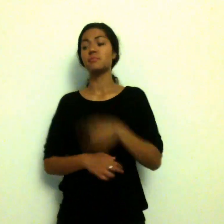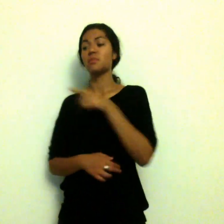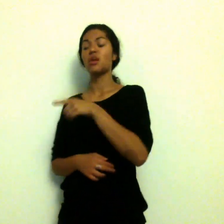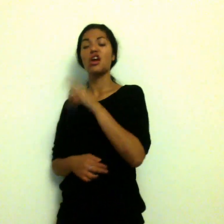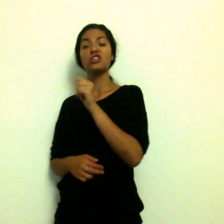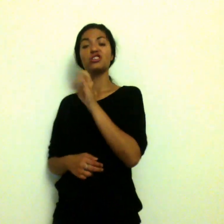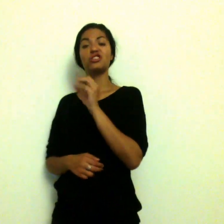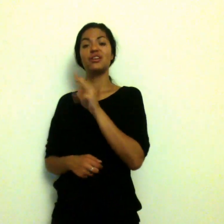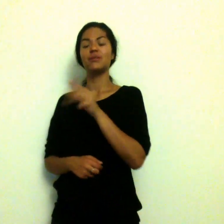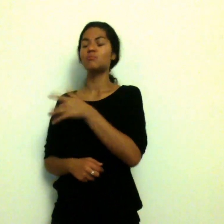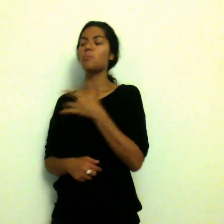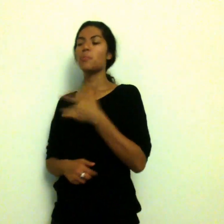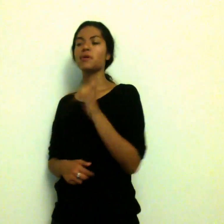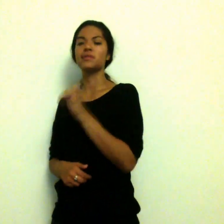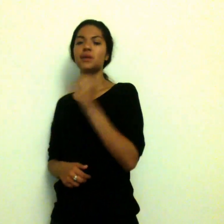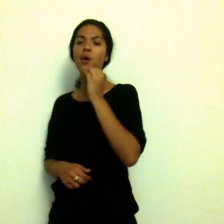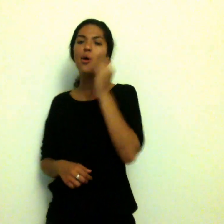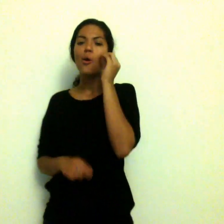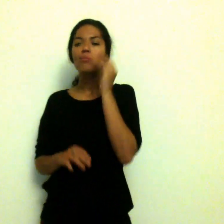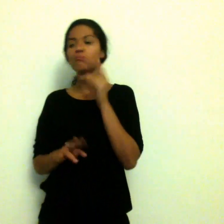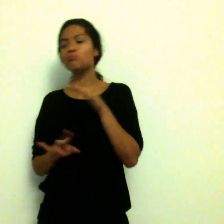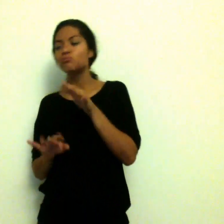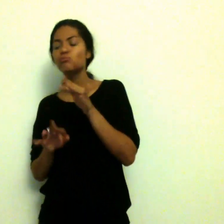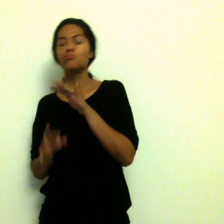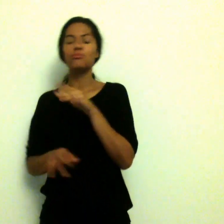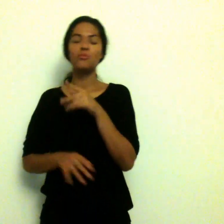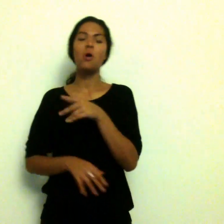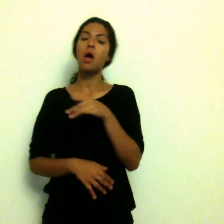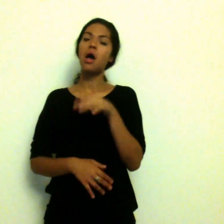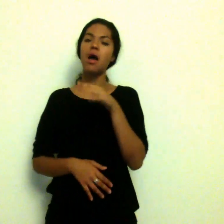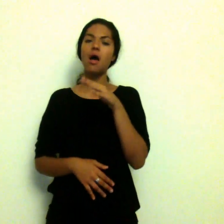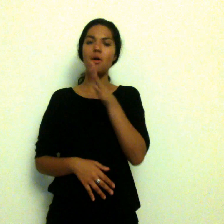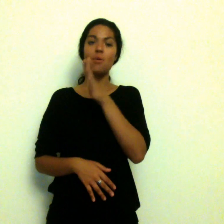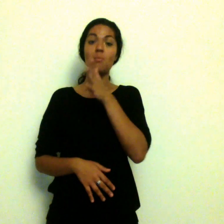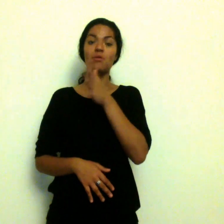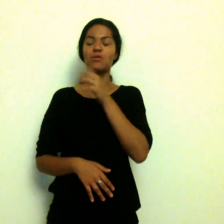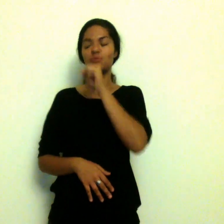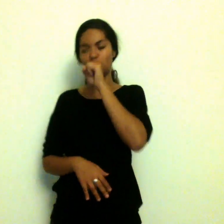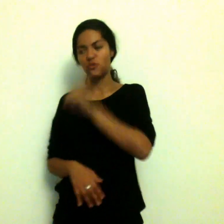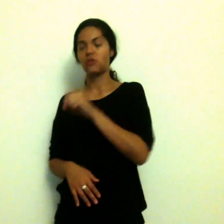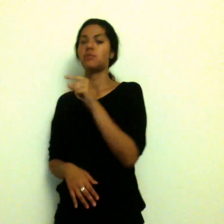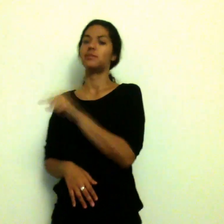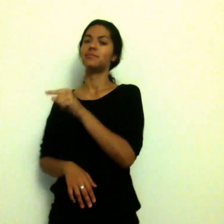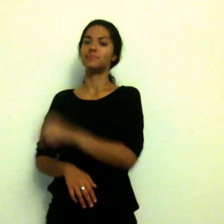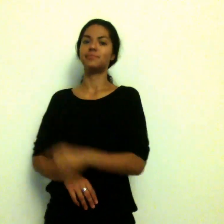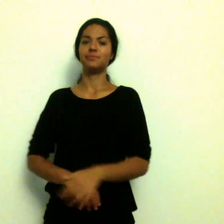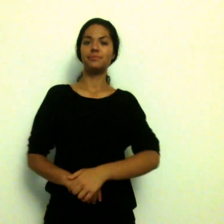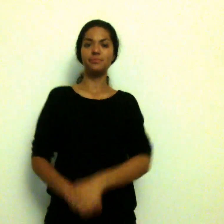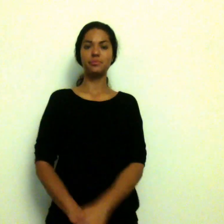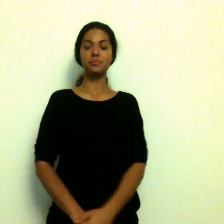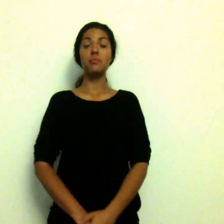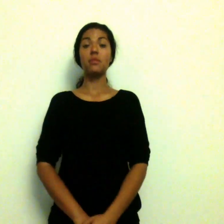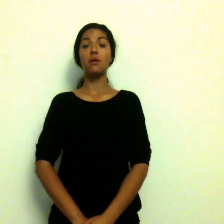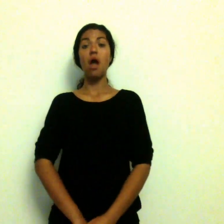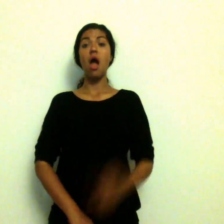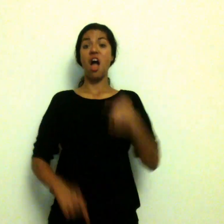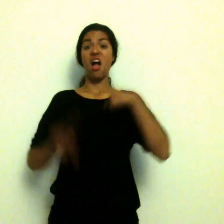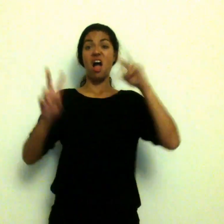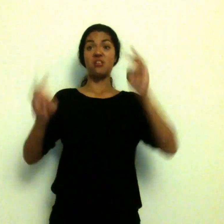wild game, loved Esau, but Rebekah loved Jacob. I have entitled this message, Raised